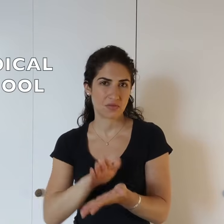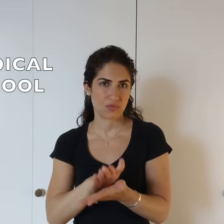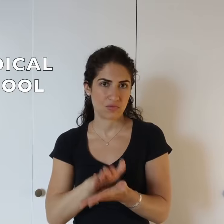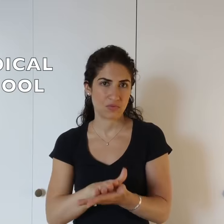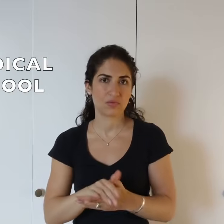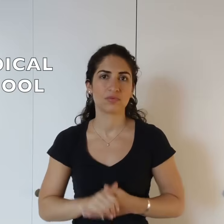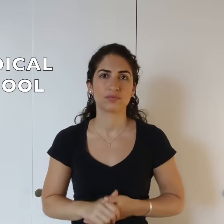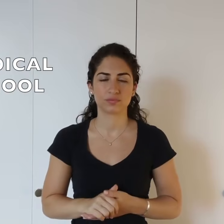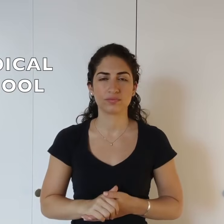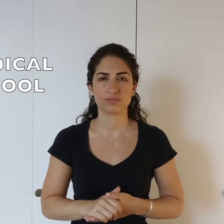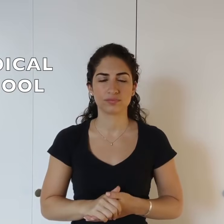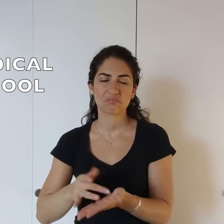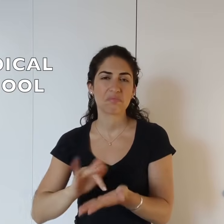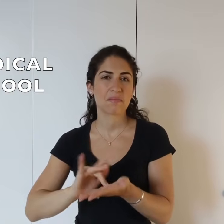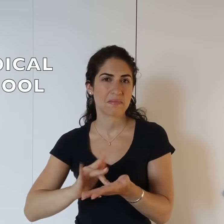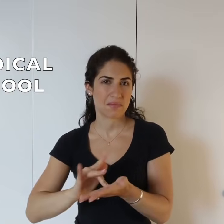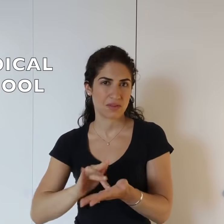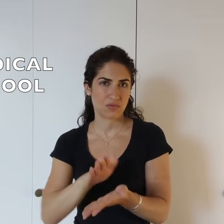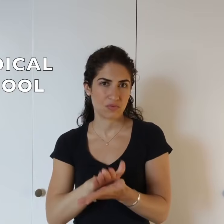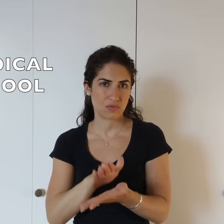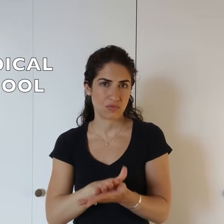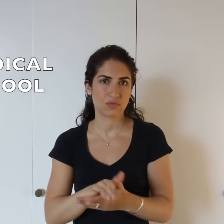medical school, medical school.